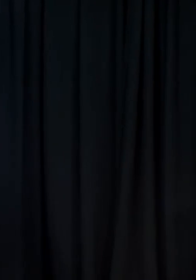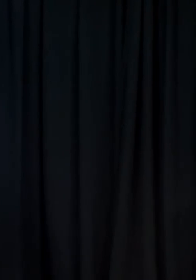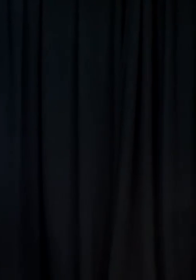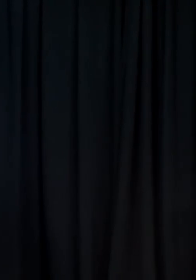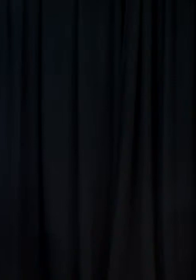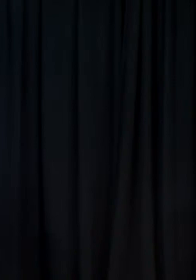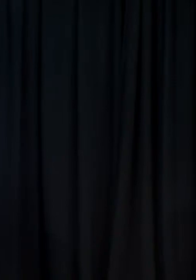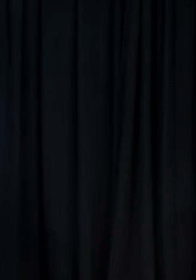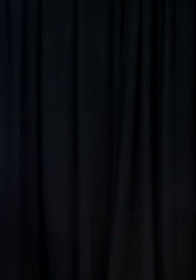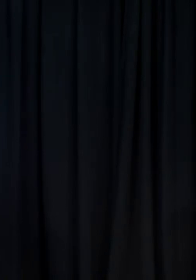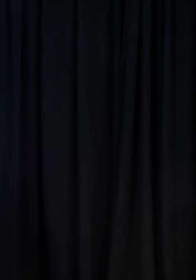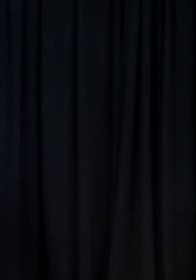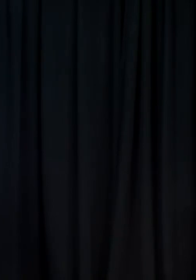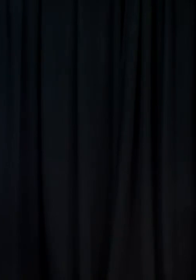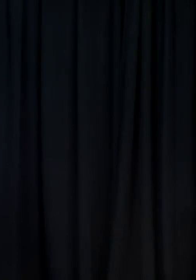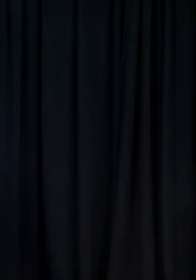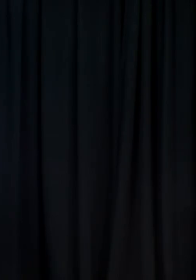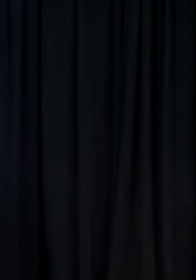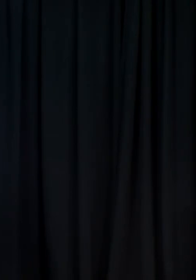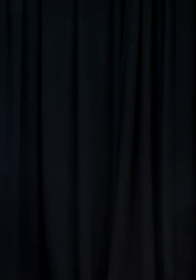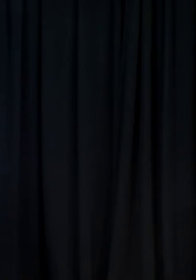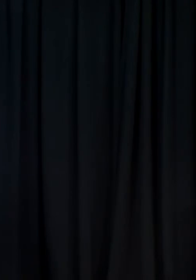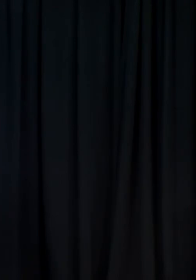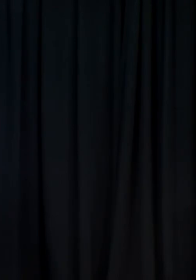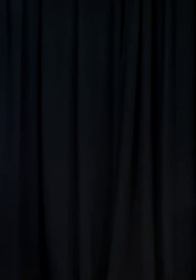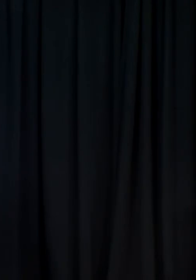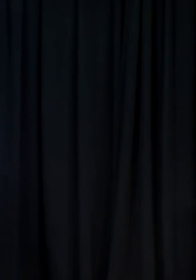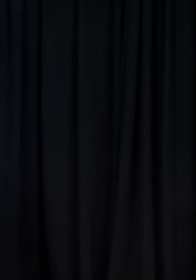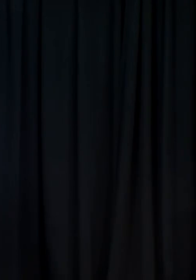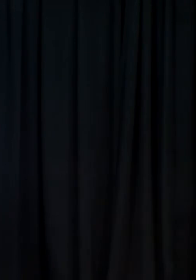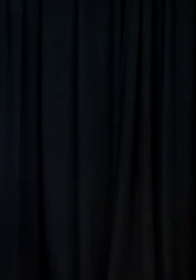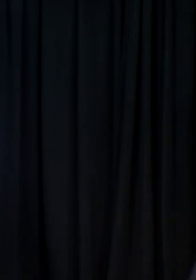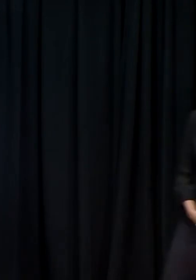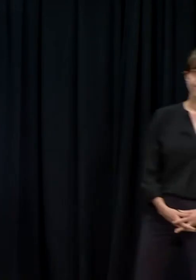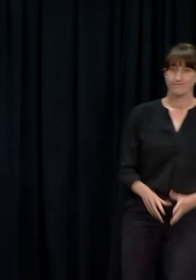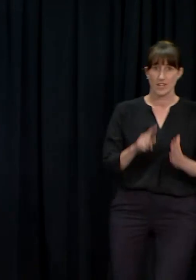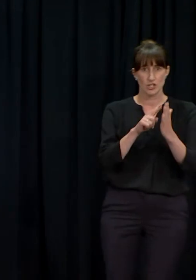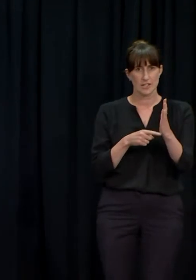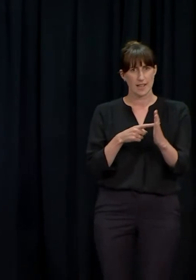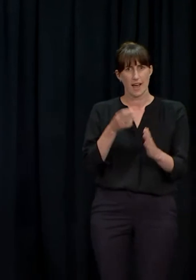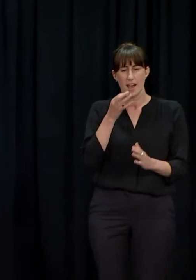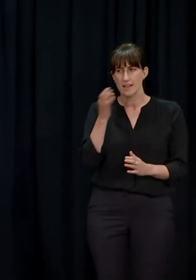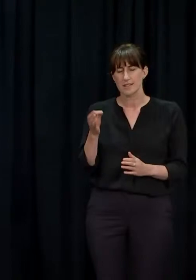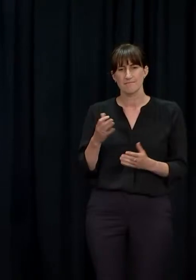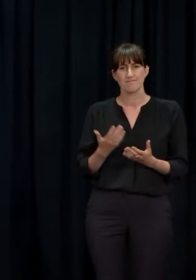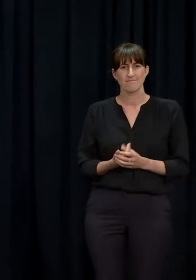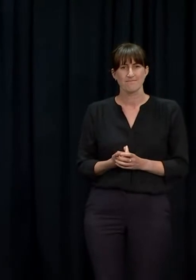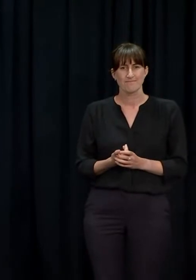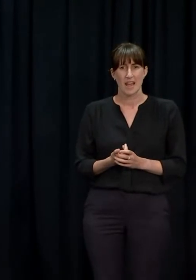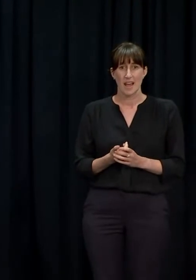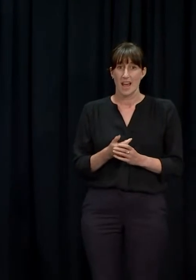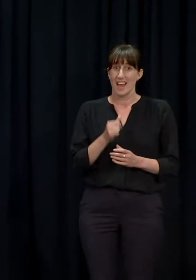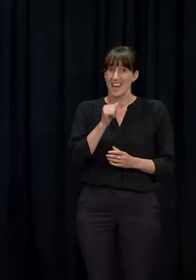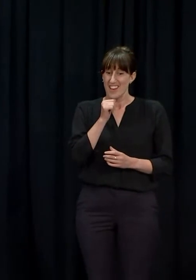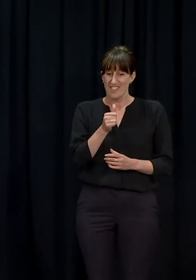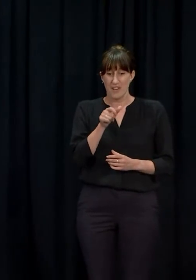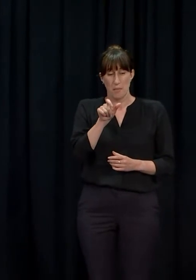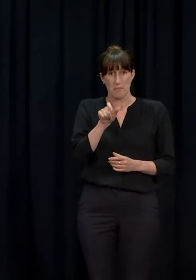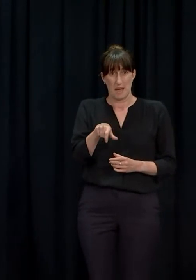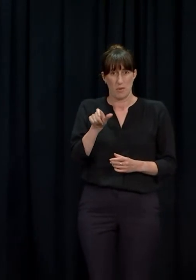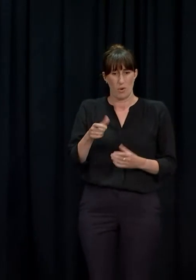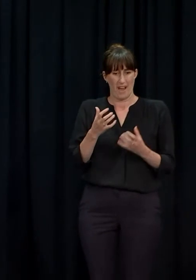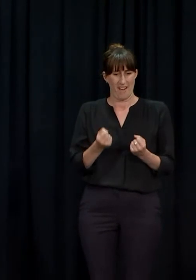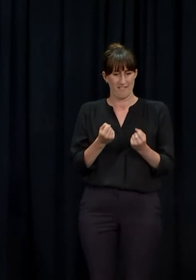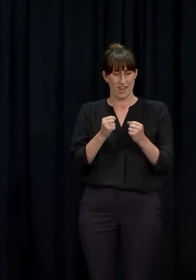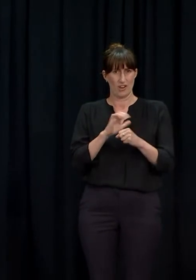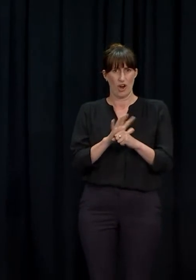who are looking at these rules and say, as they stand at the moment, they could be facing weeks in isolation if they've got a